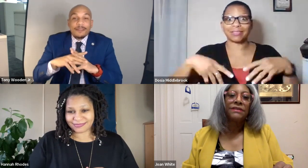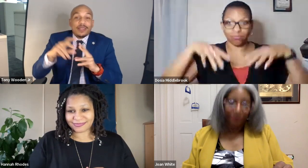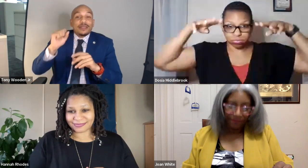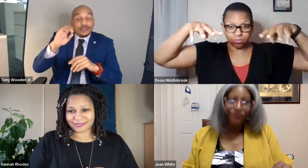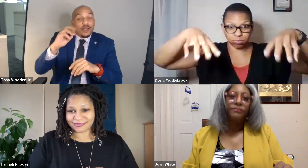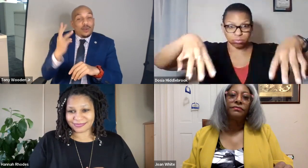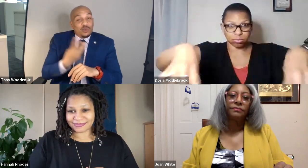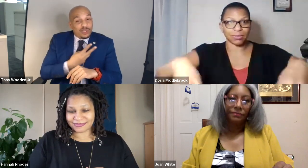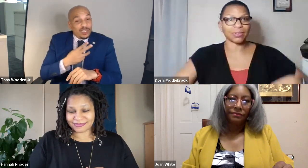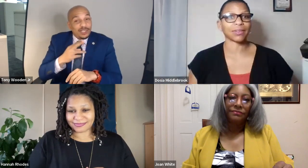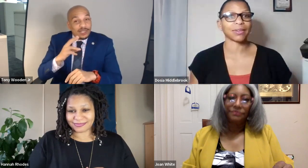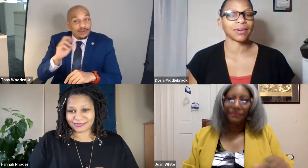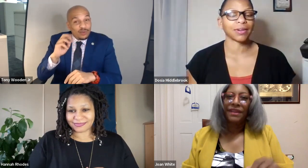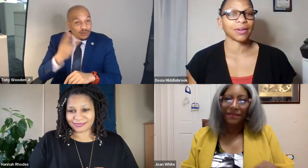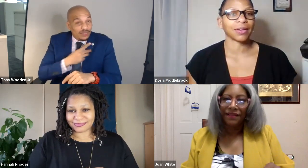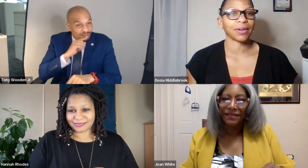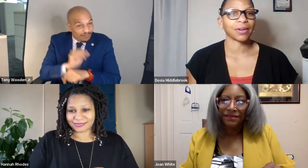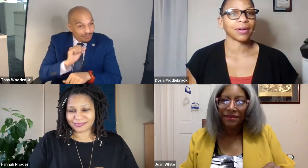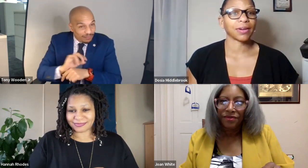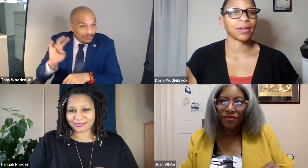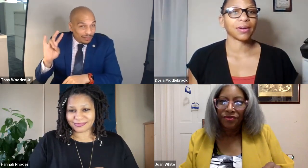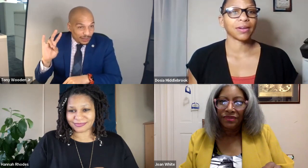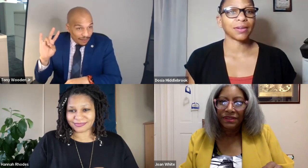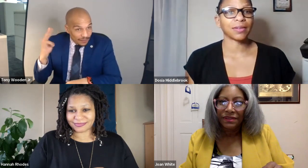from our family, just the sisters.